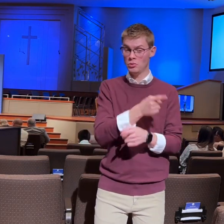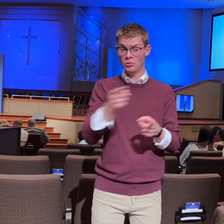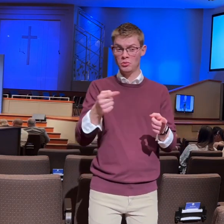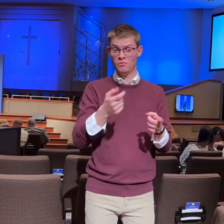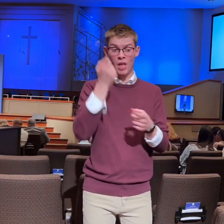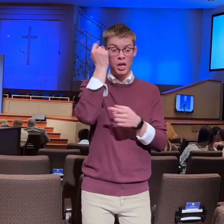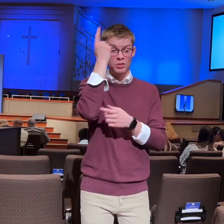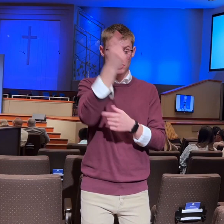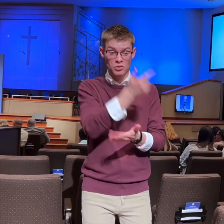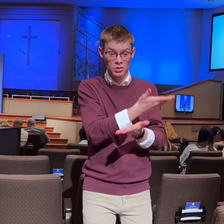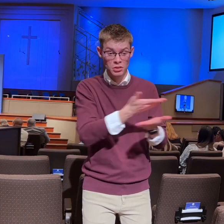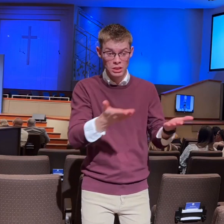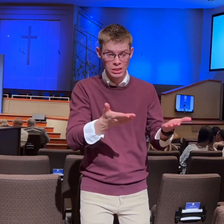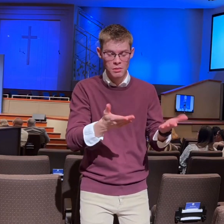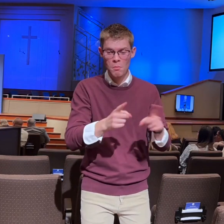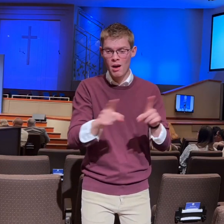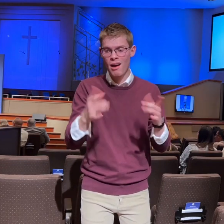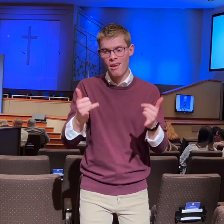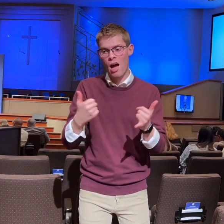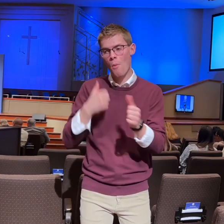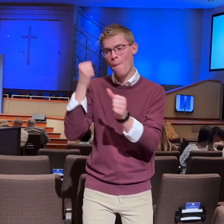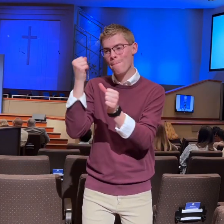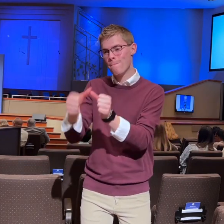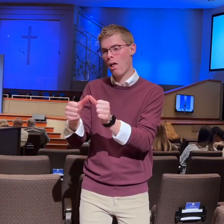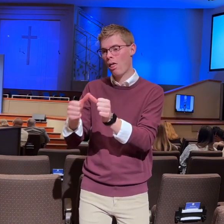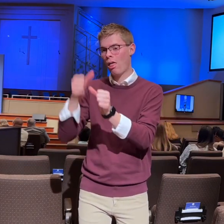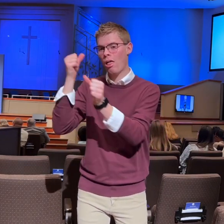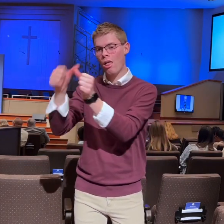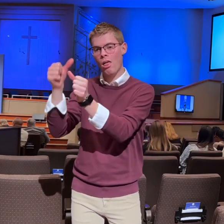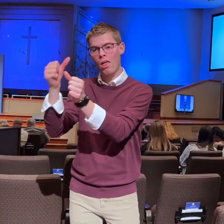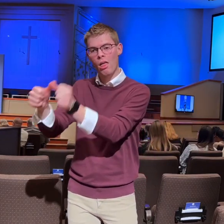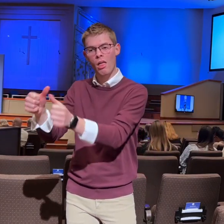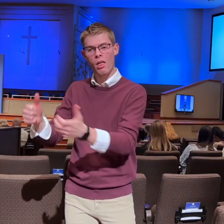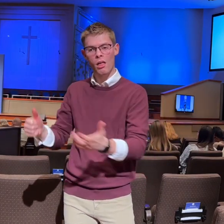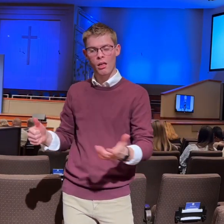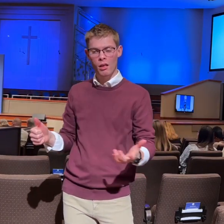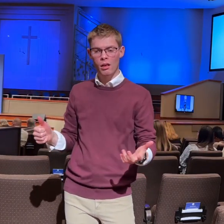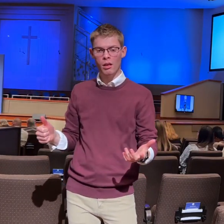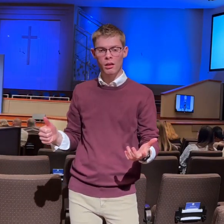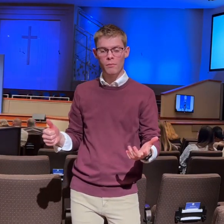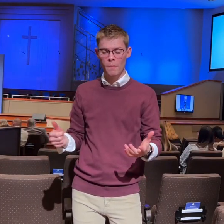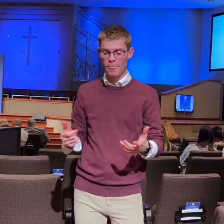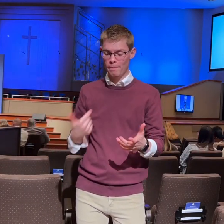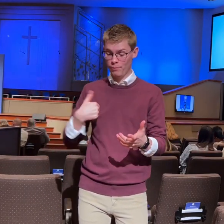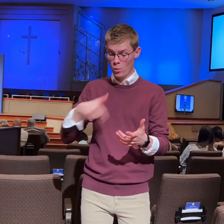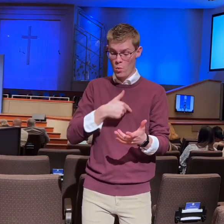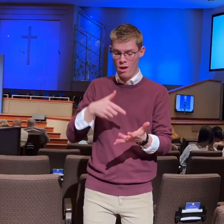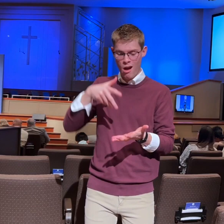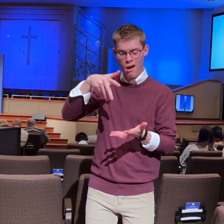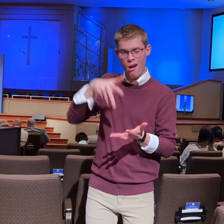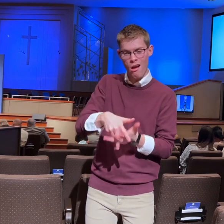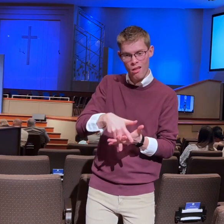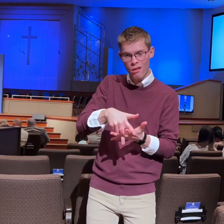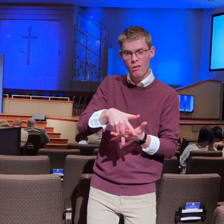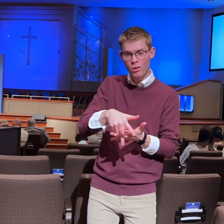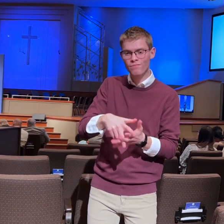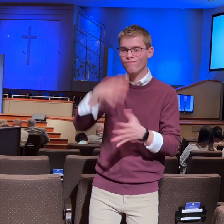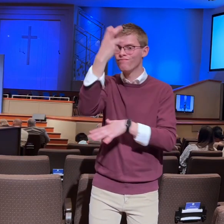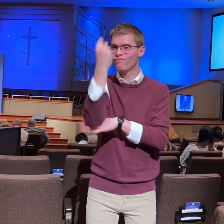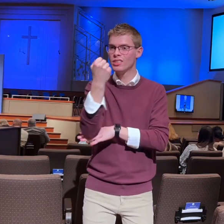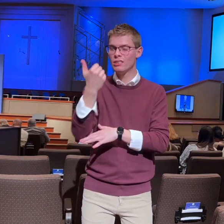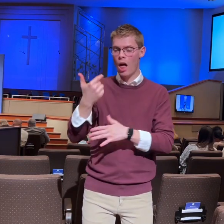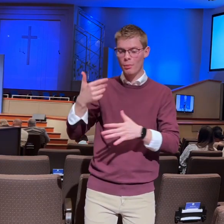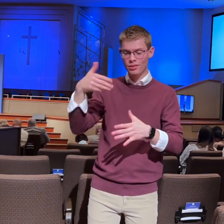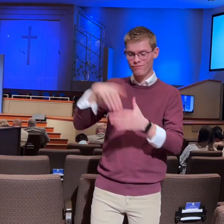of this, but you need to keep being reminded of it. As it says in Colossians 2, 7, rooted and built up and established in the faith. John